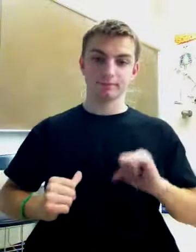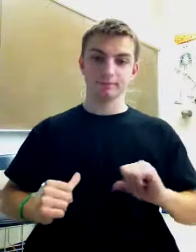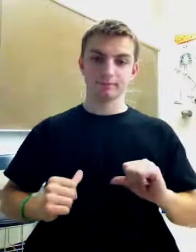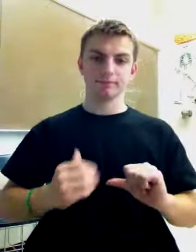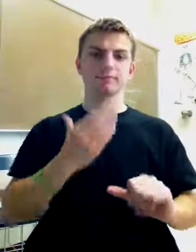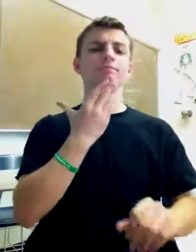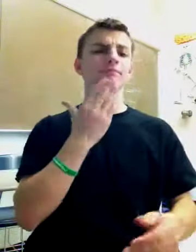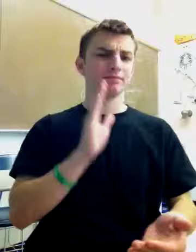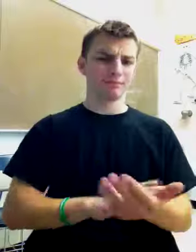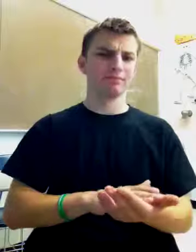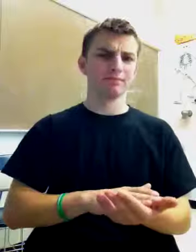Almost there.